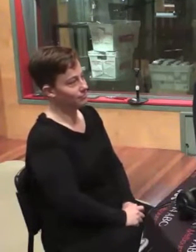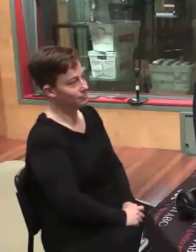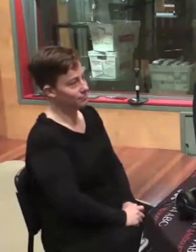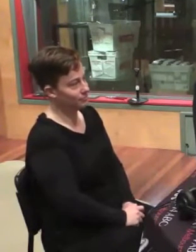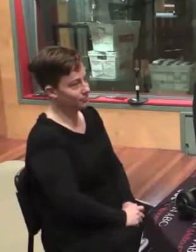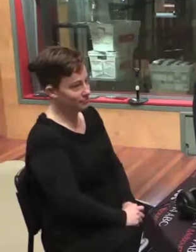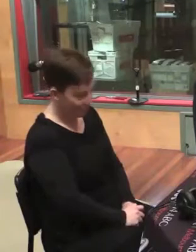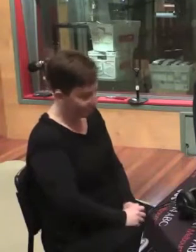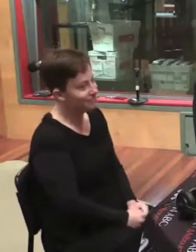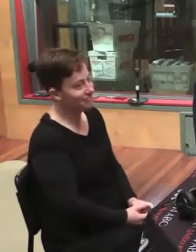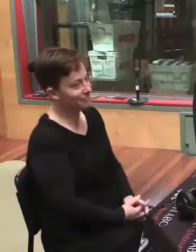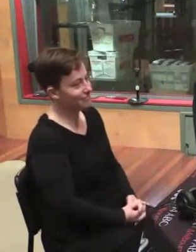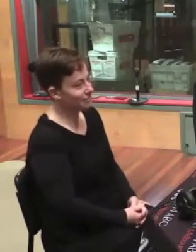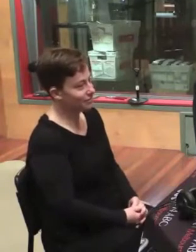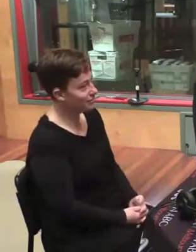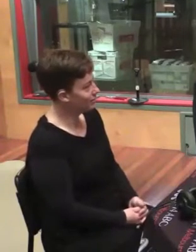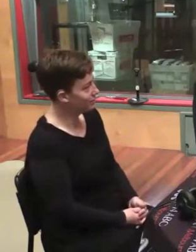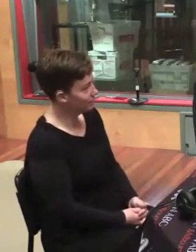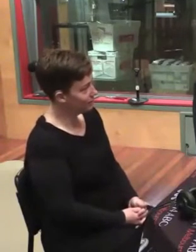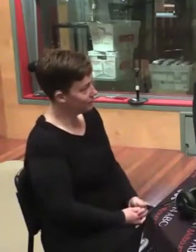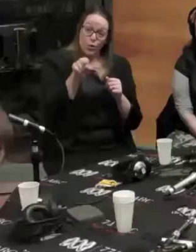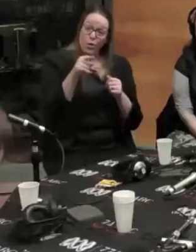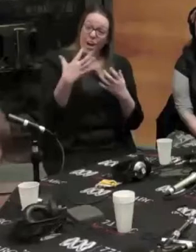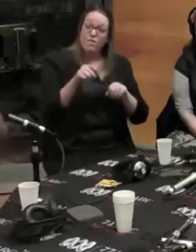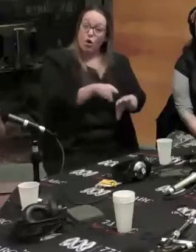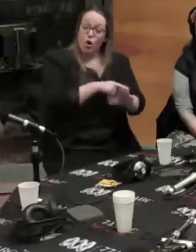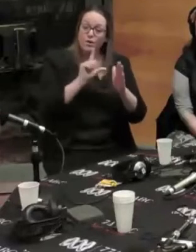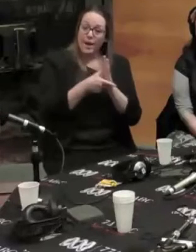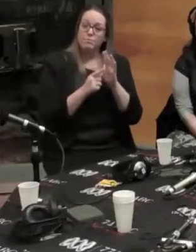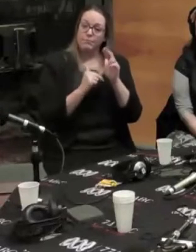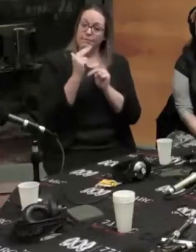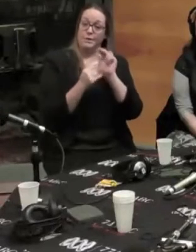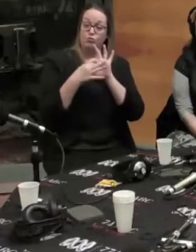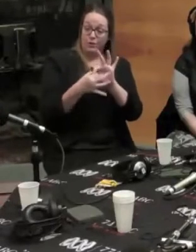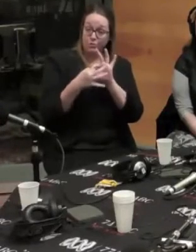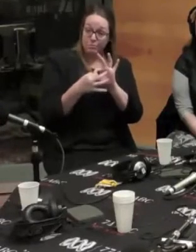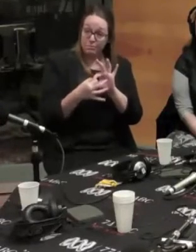of ethics as well. Do you, does it take a while to build that relationship?